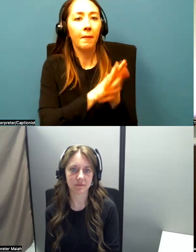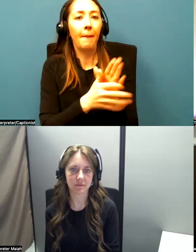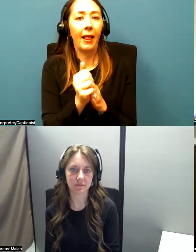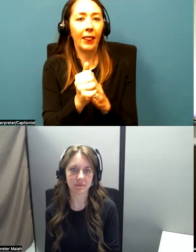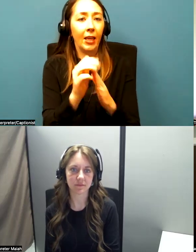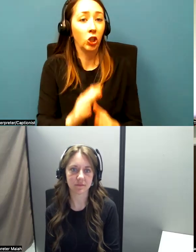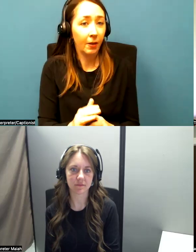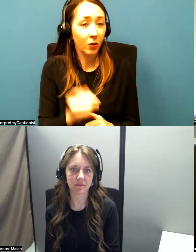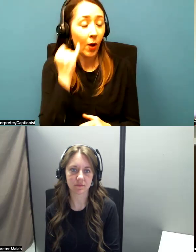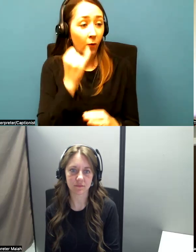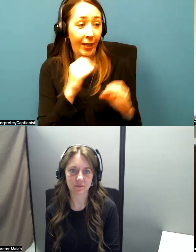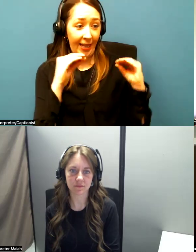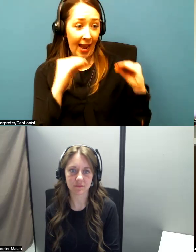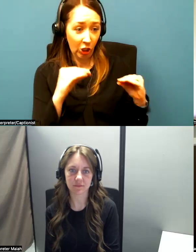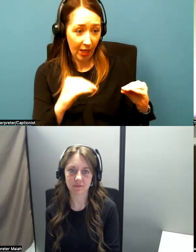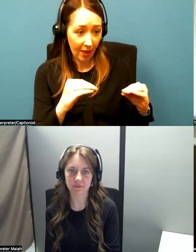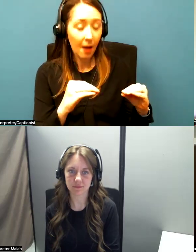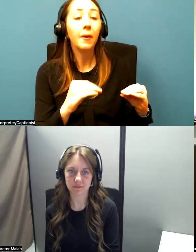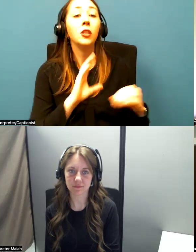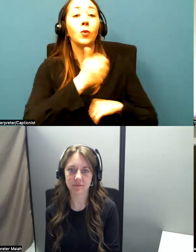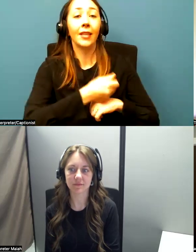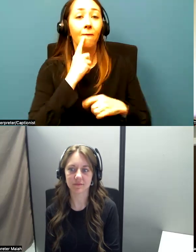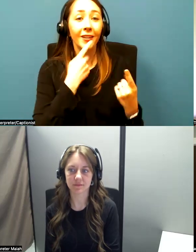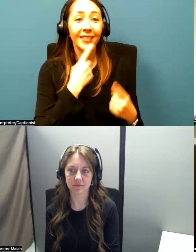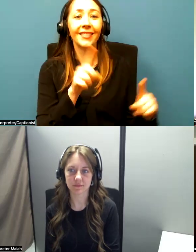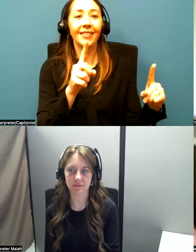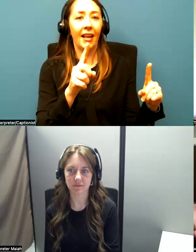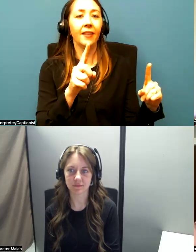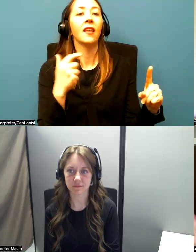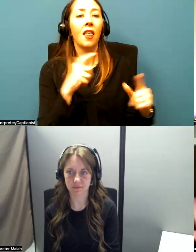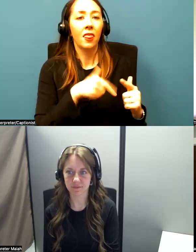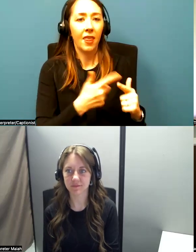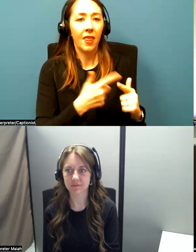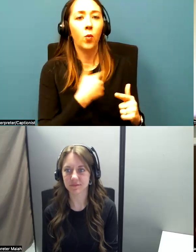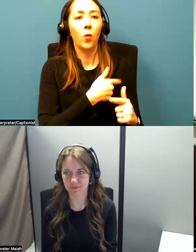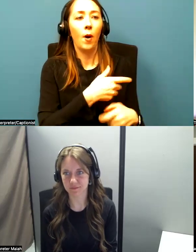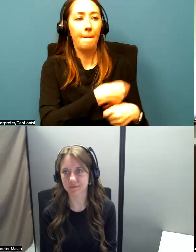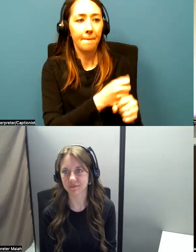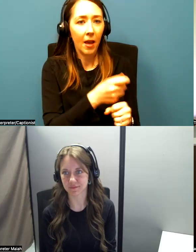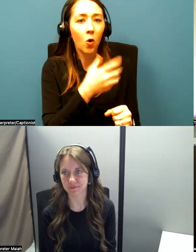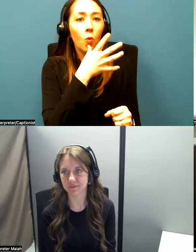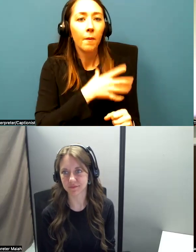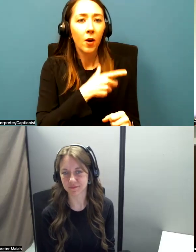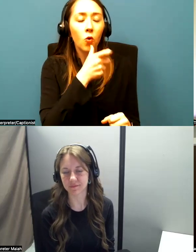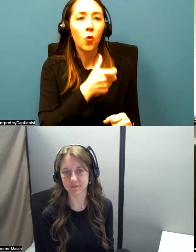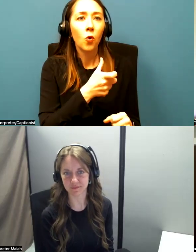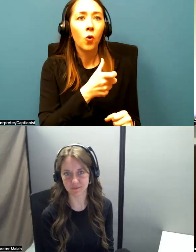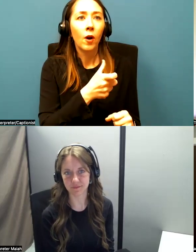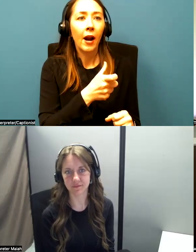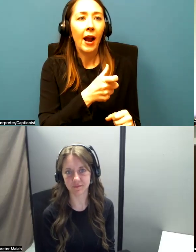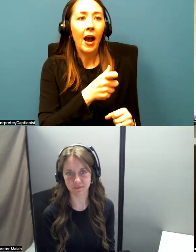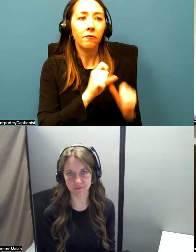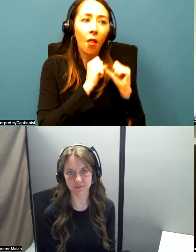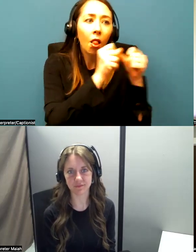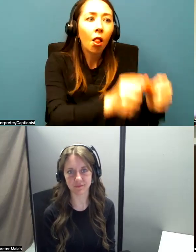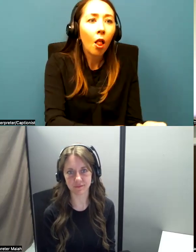So if we educate them and we set them up for success, then we're going to create women that have, long